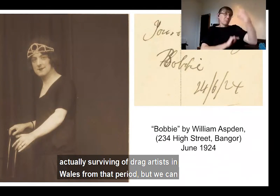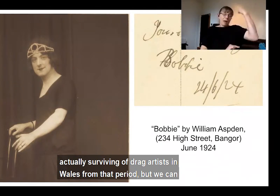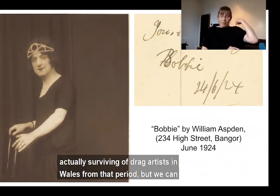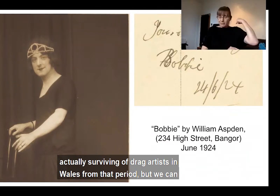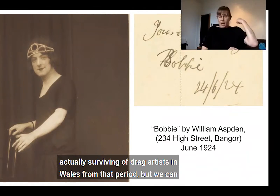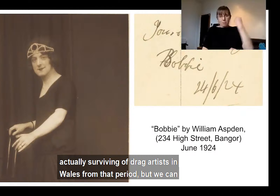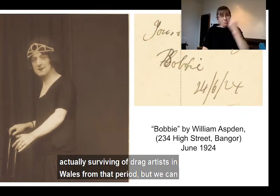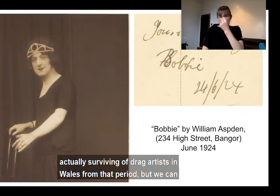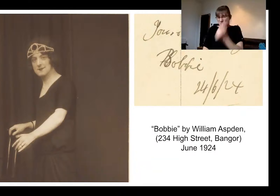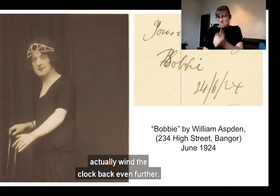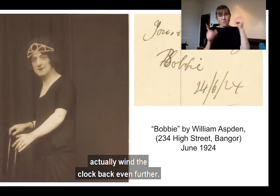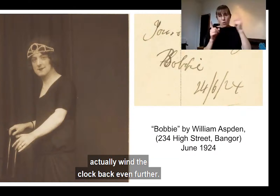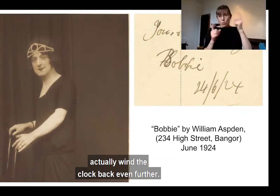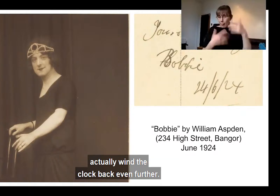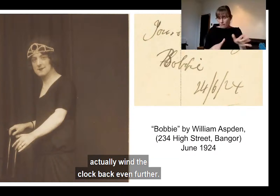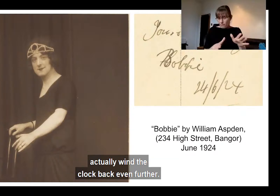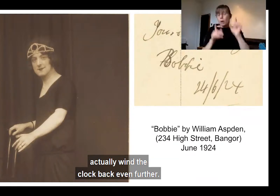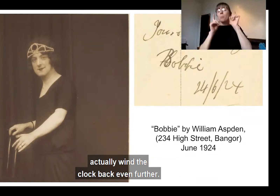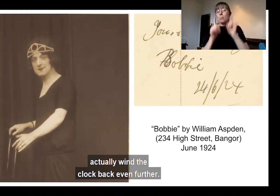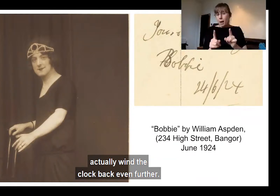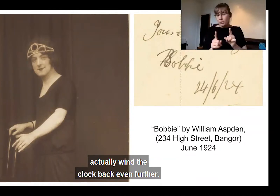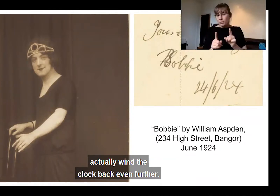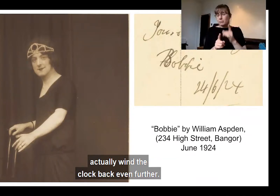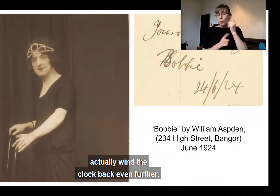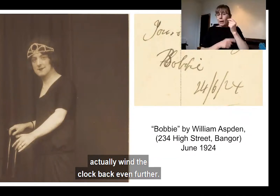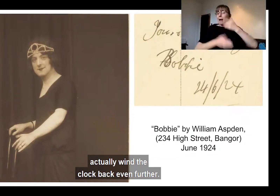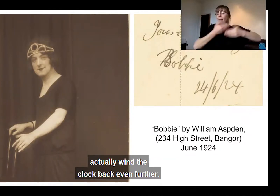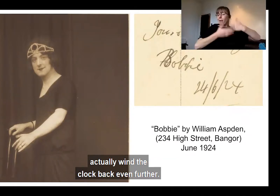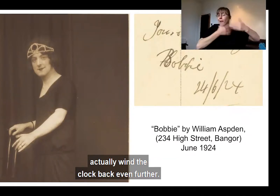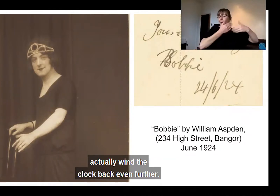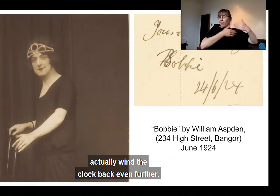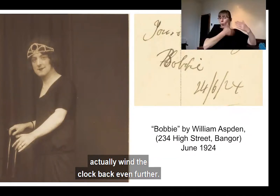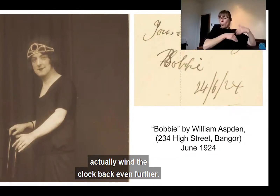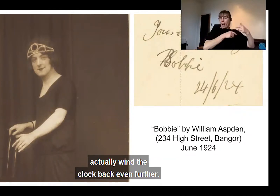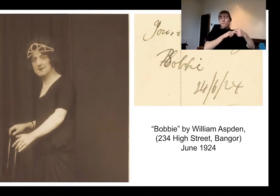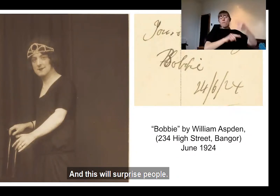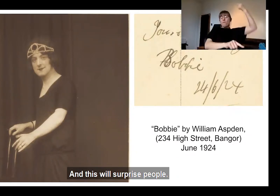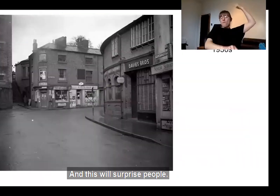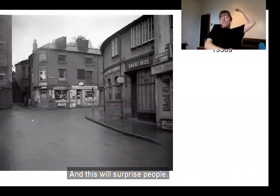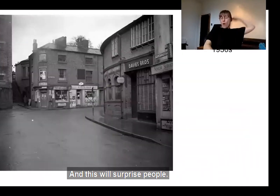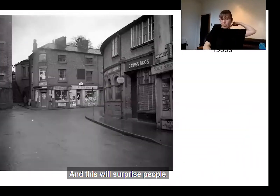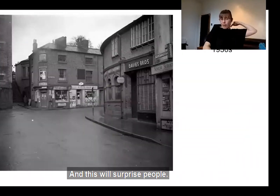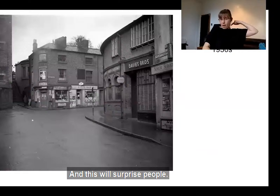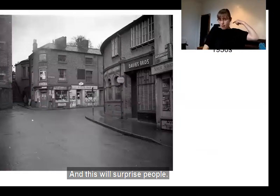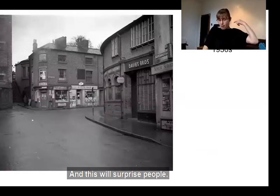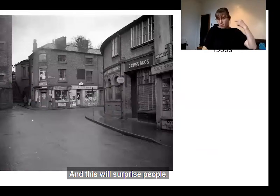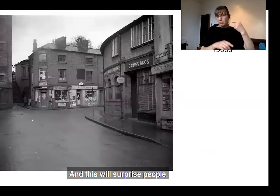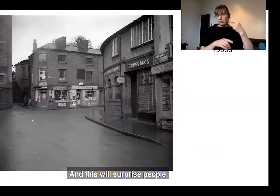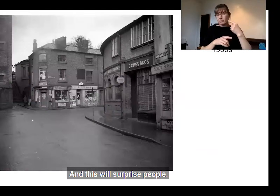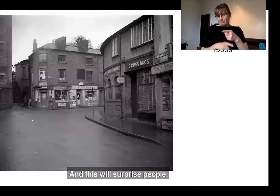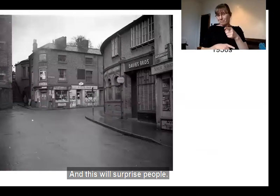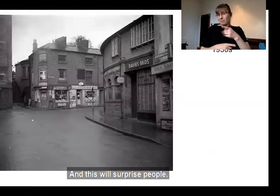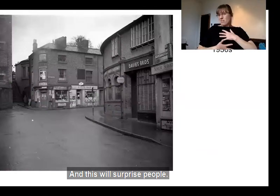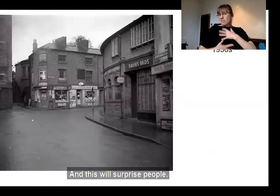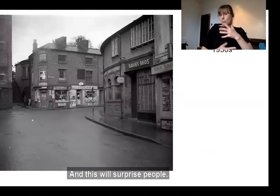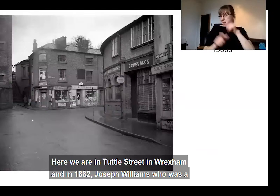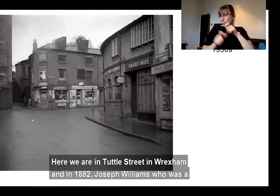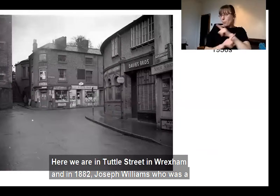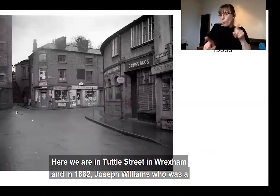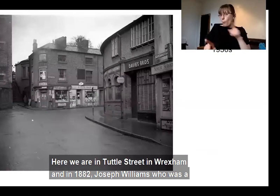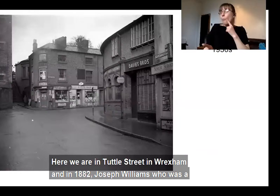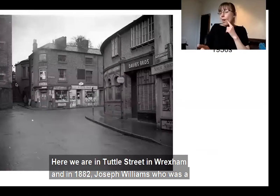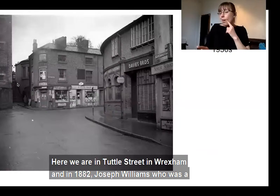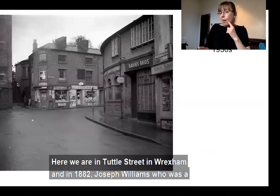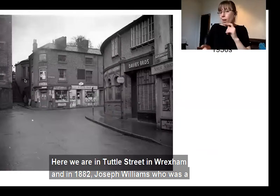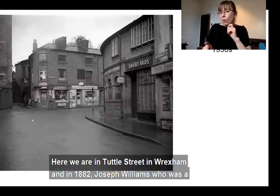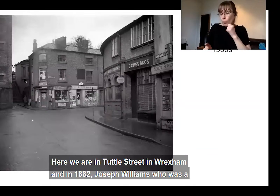period. But we can actually wind the clock back even further, and this will surprise people. Here